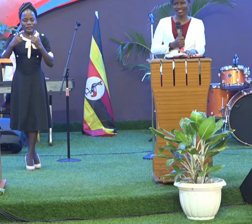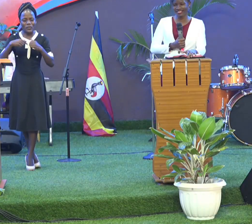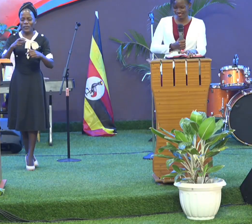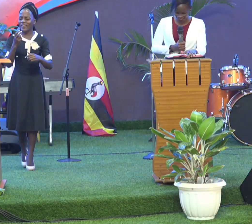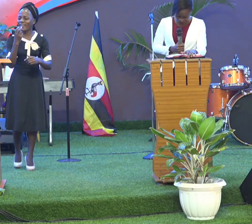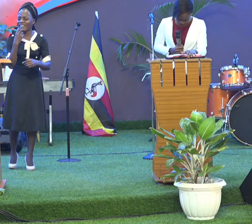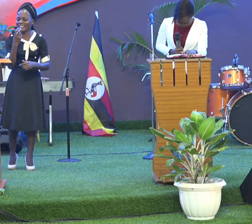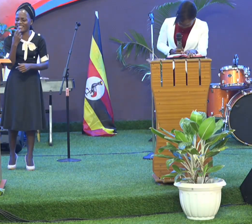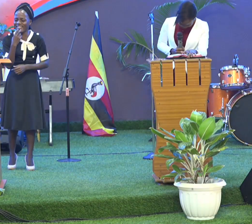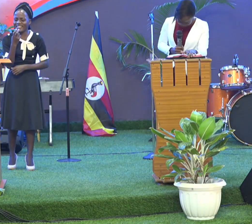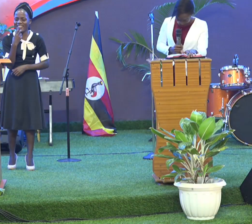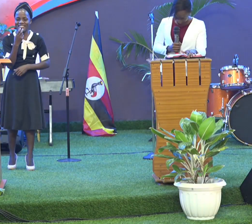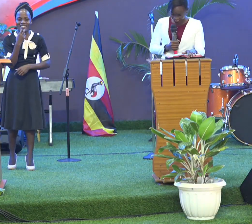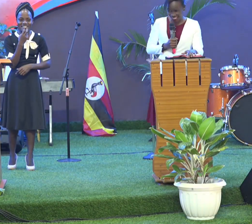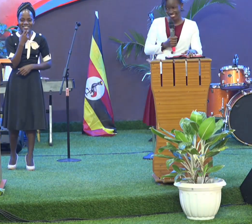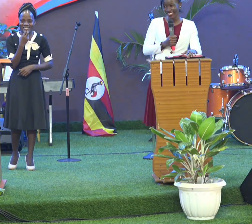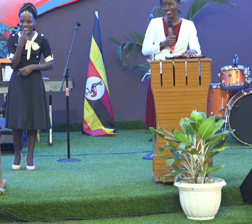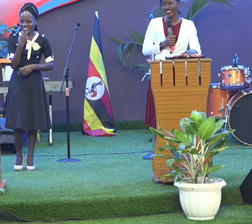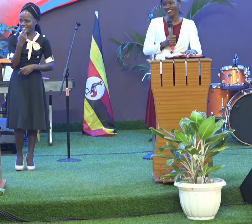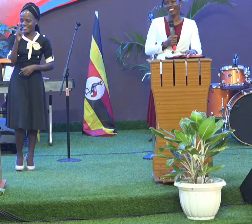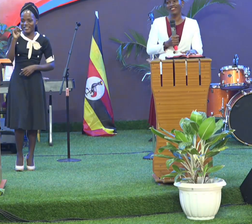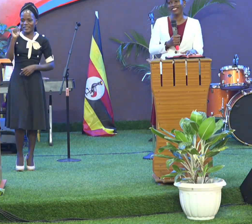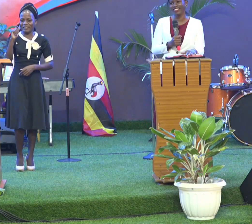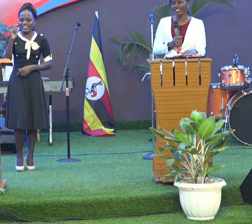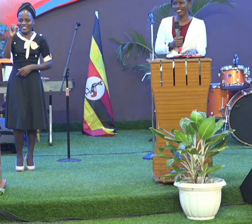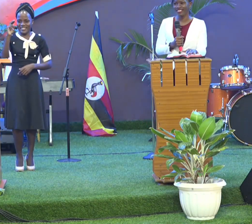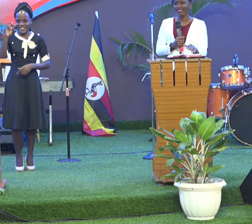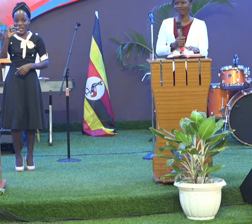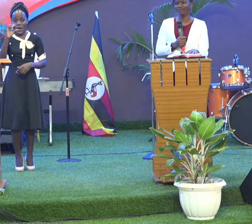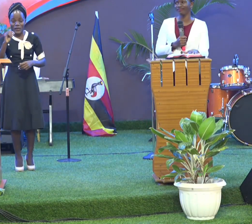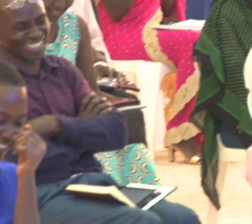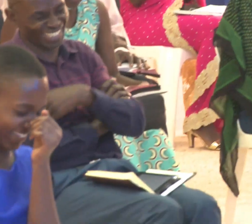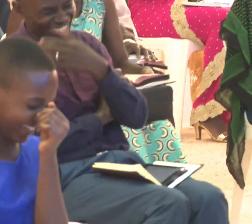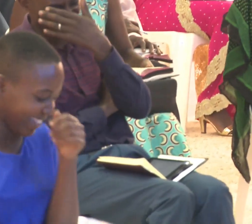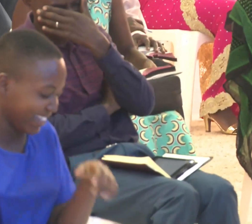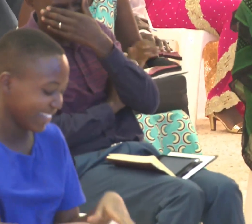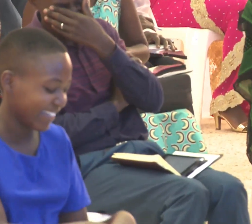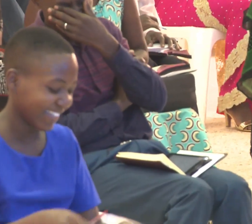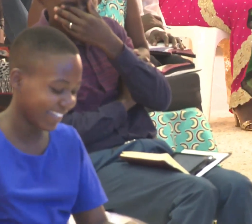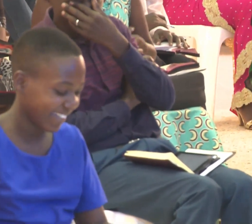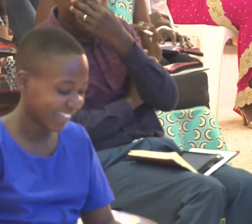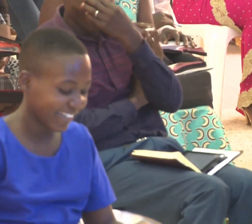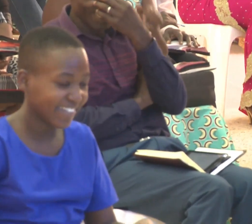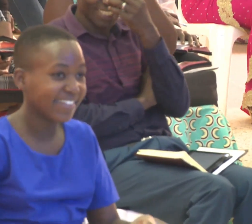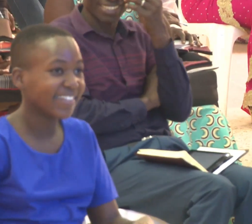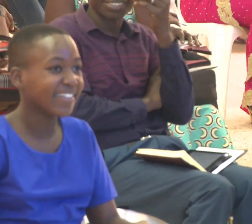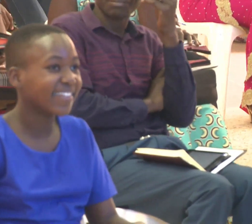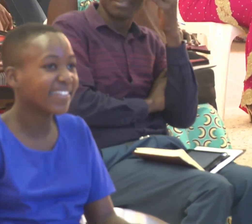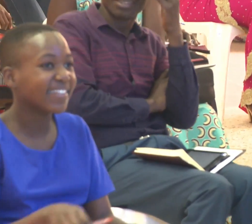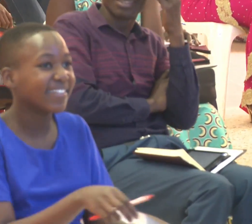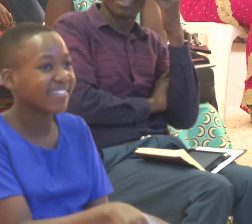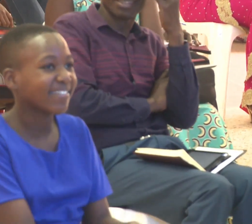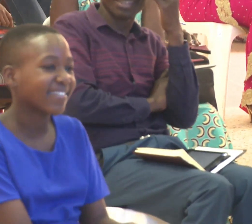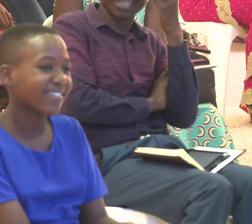Twaseka. Nantongo ngatamanchi akozali mukusaba kabaka. We all laughed because she didn't know what she